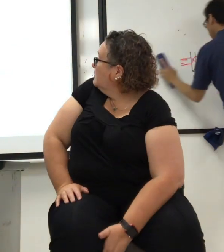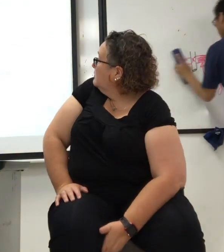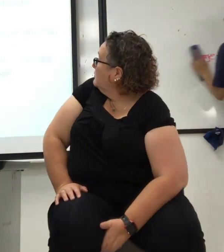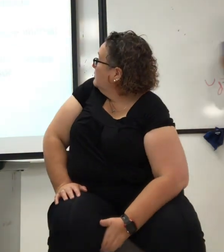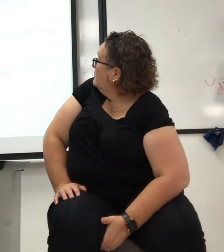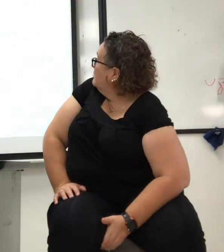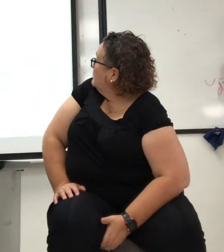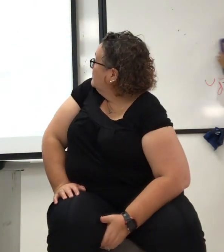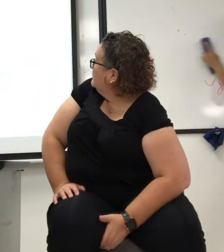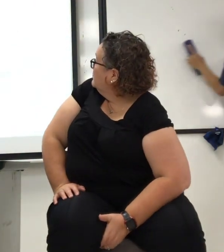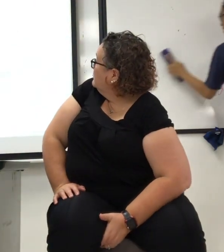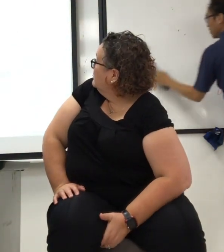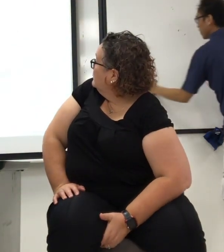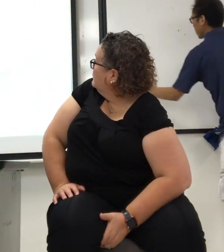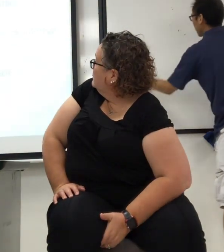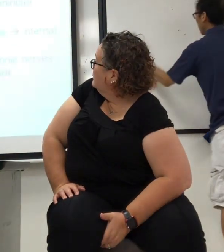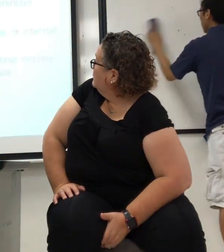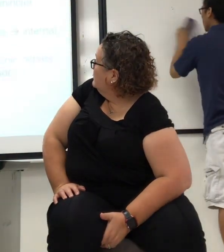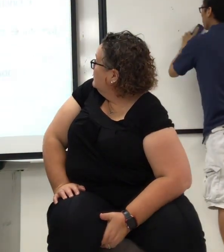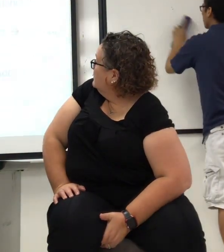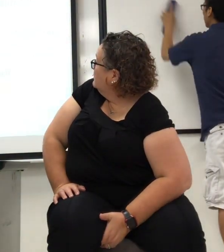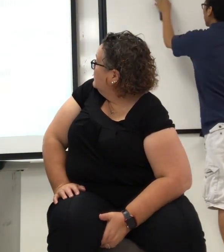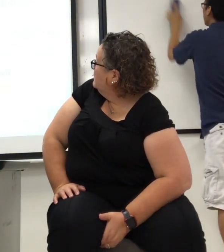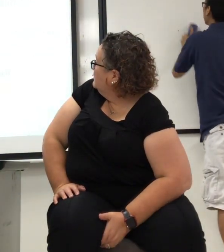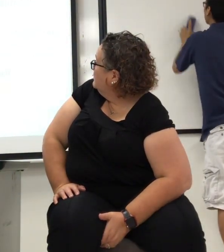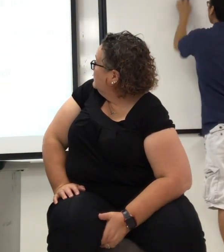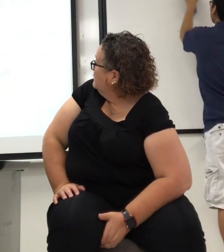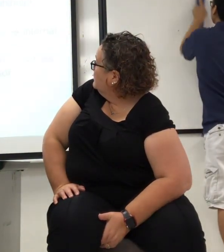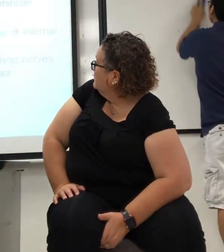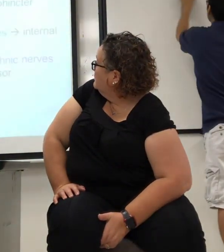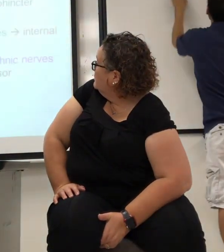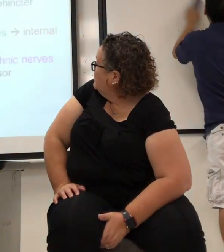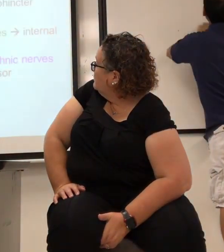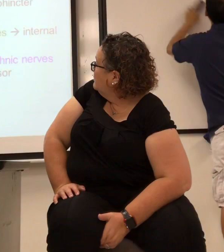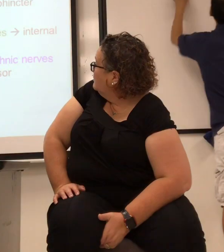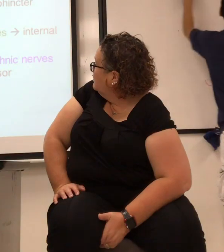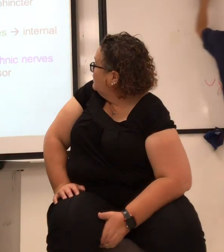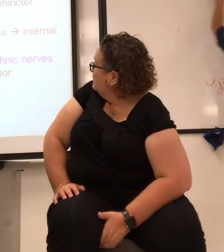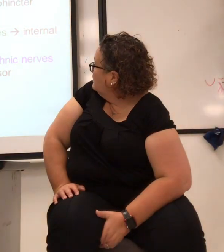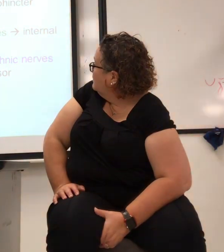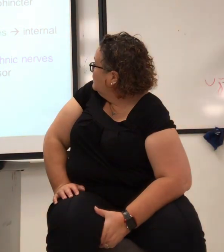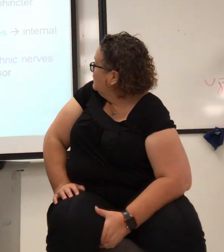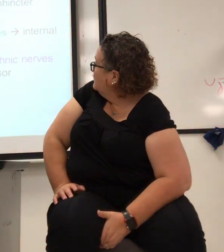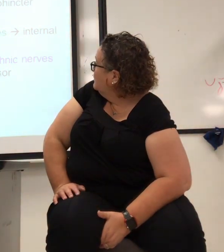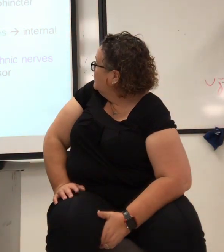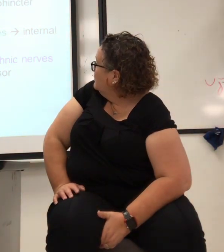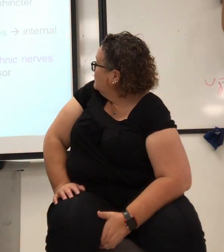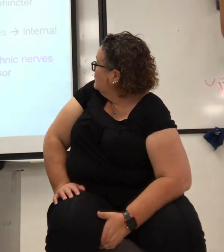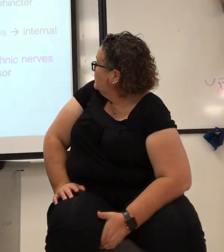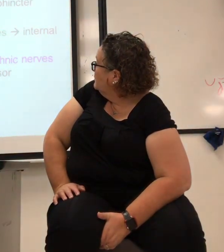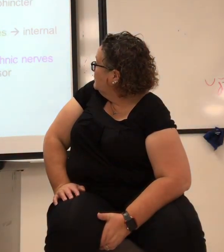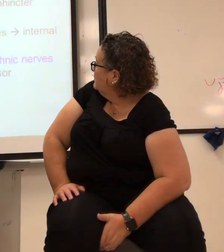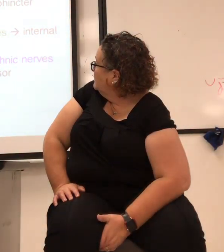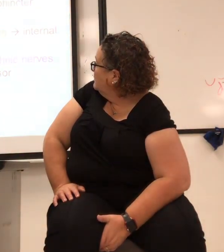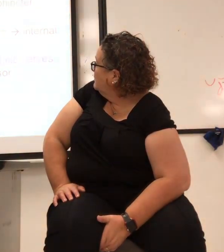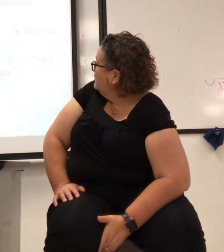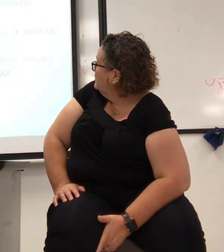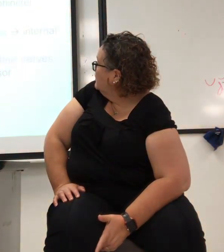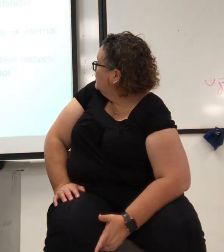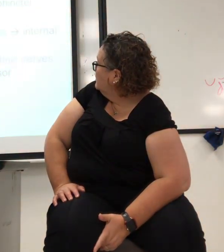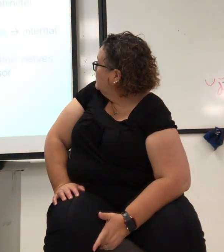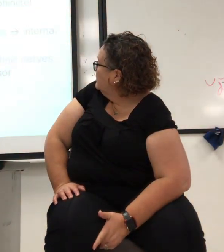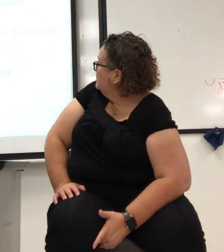kinds of nervous systems, somatic, autonomic. And because it's autonomic, you got to know sympathetic, parasympathetic. So that makes it kind of like